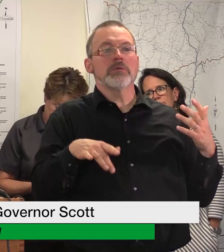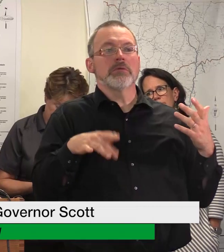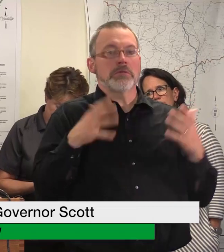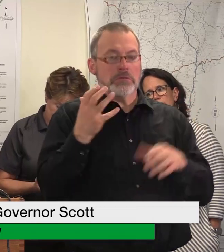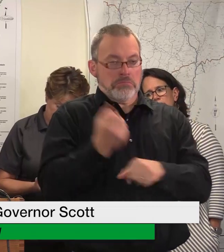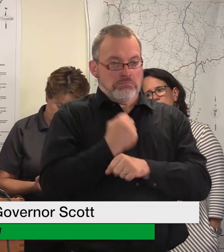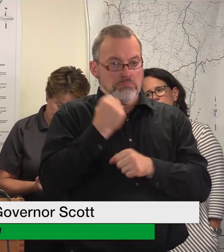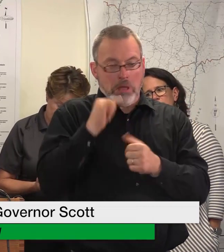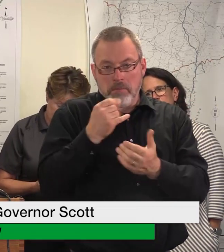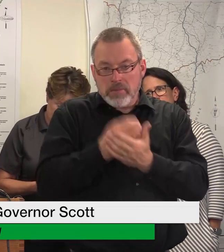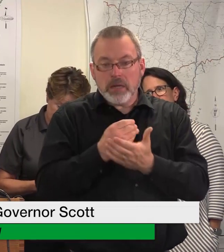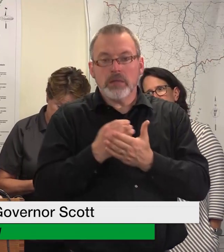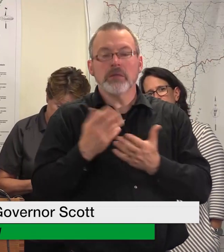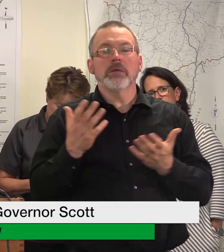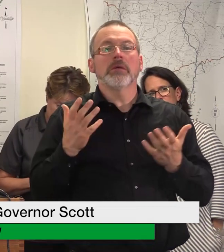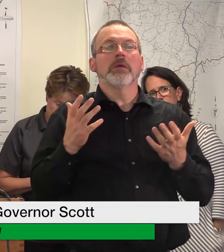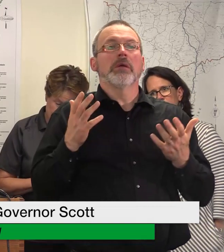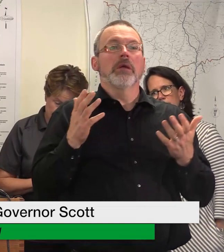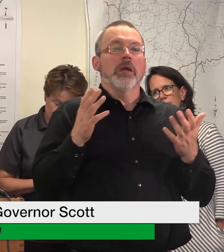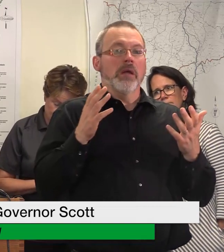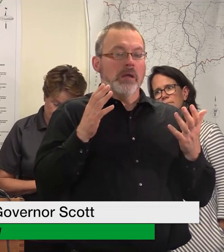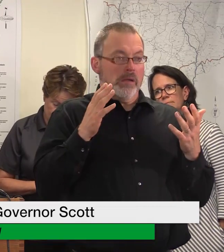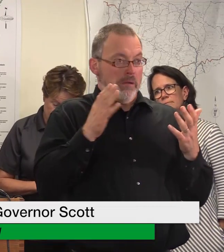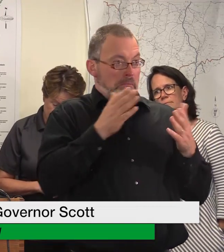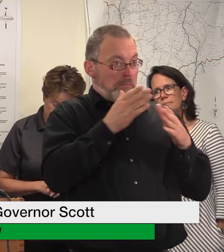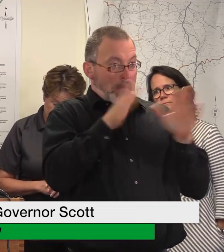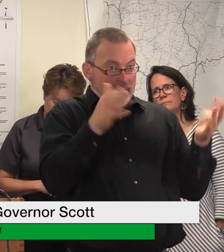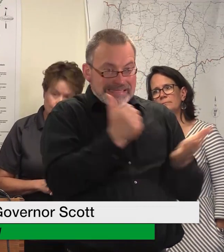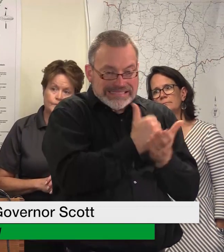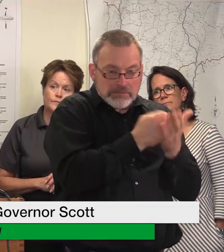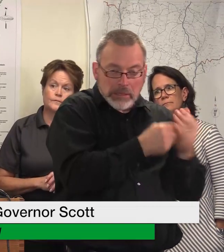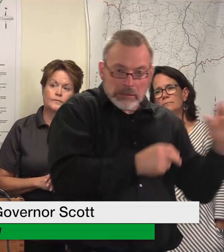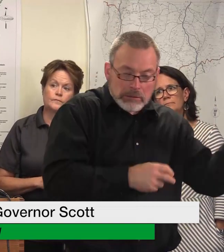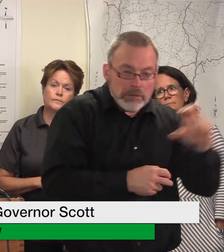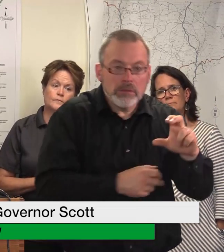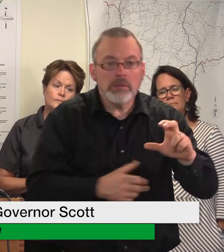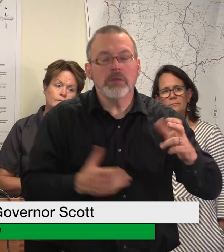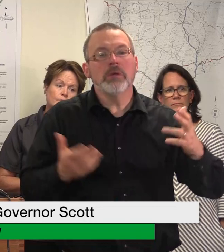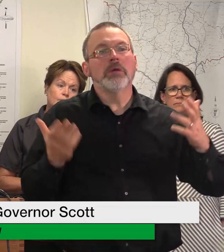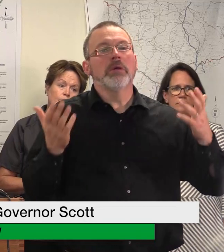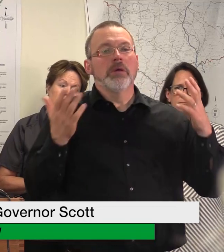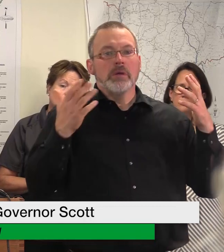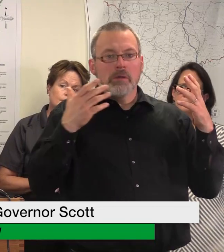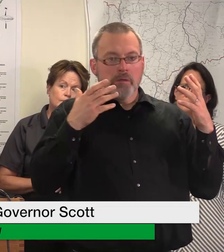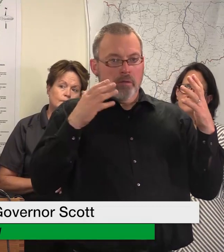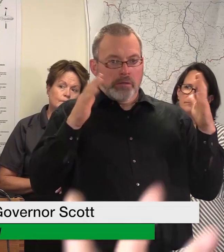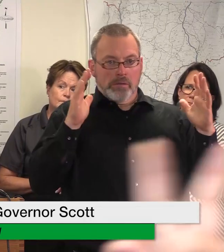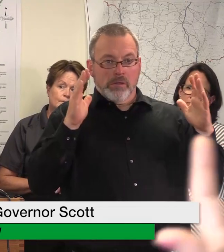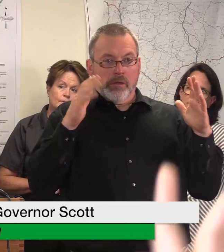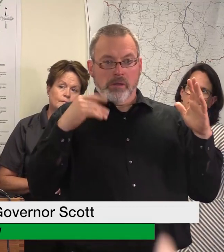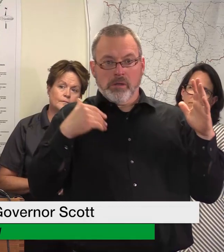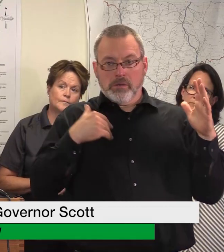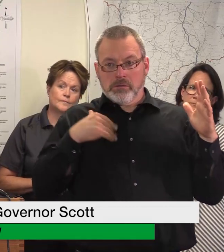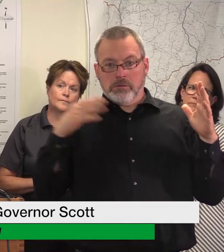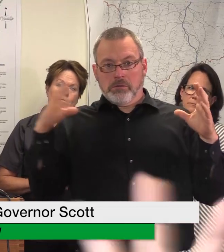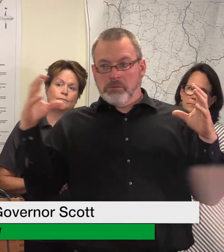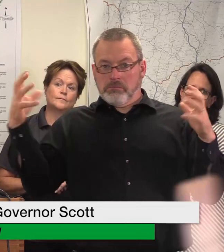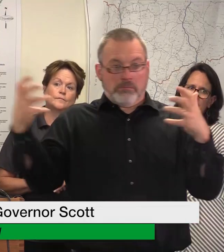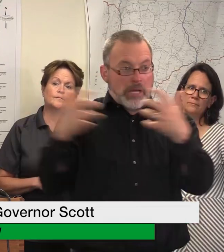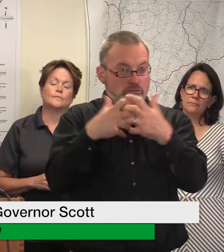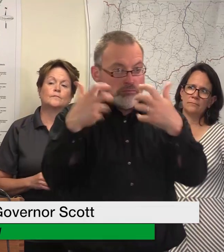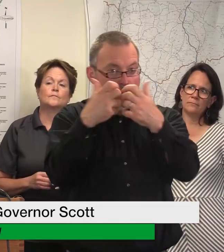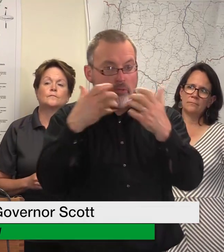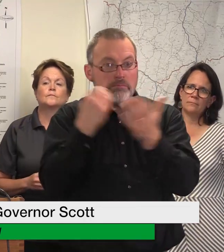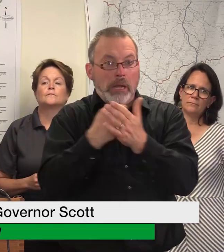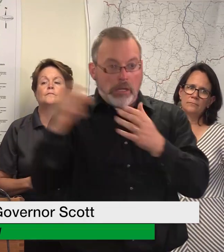that at our for public assistance and so forth, some of it comes with a match. I would say a lot of it comes with a match.